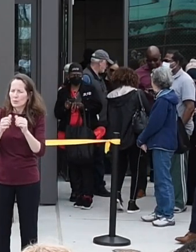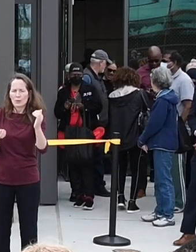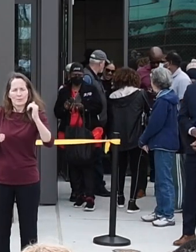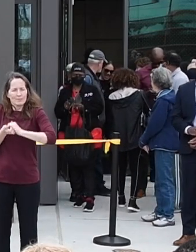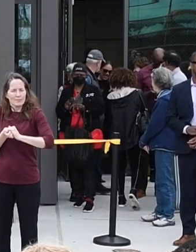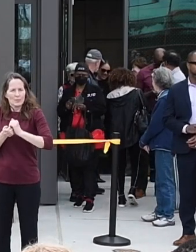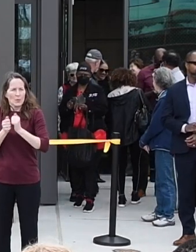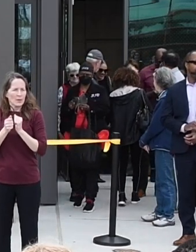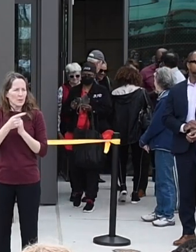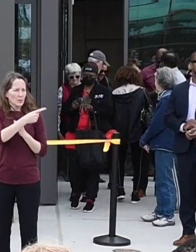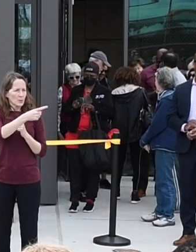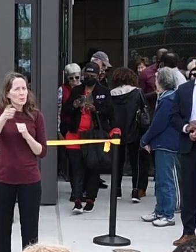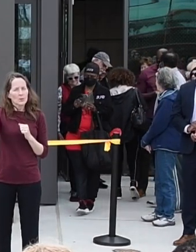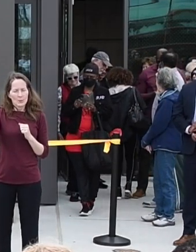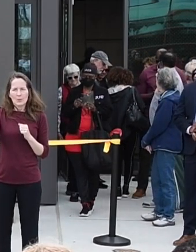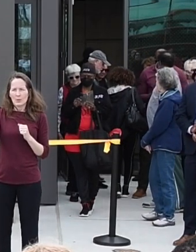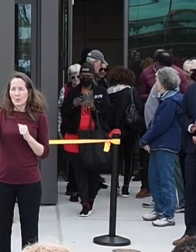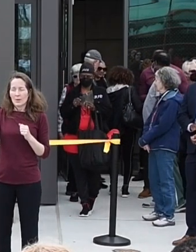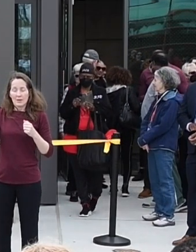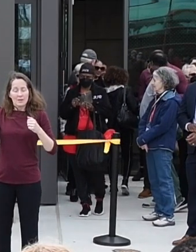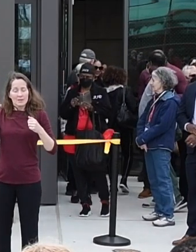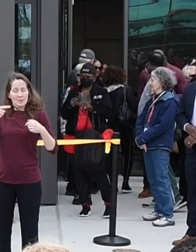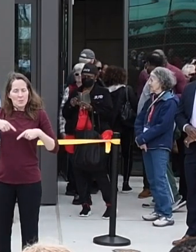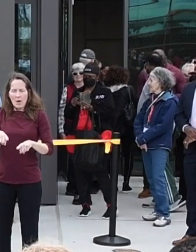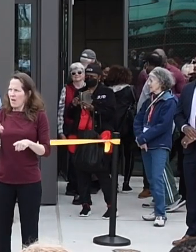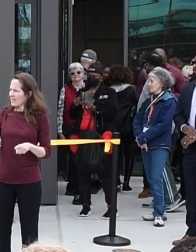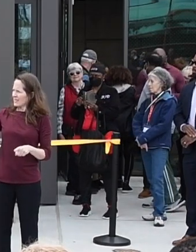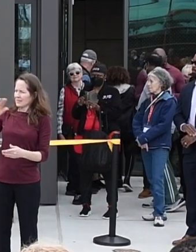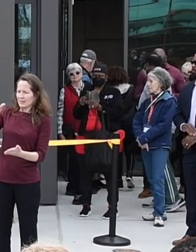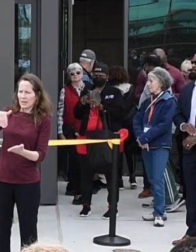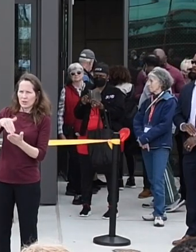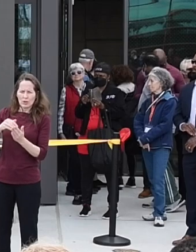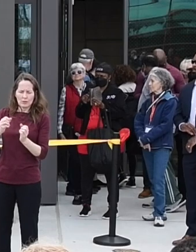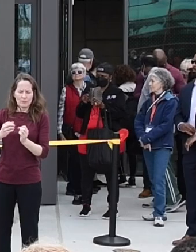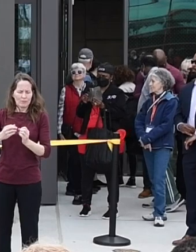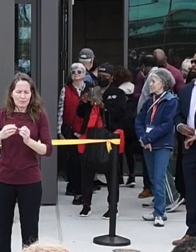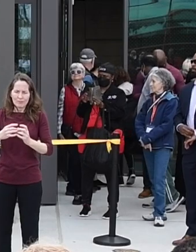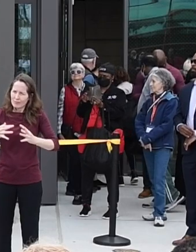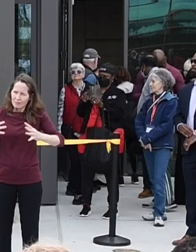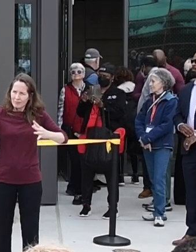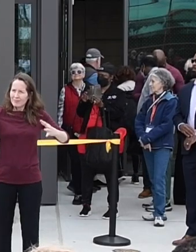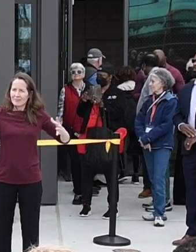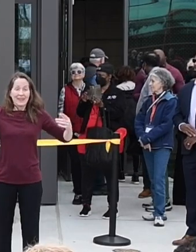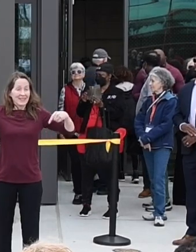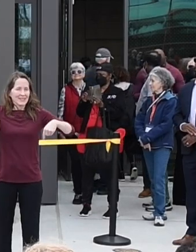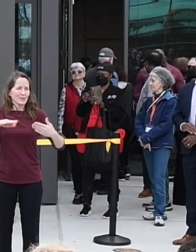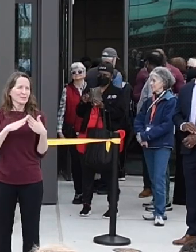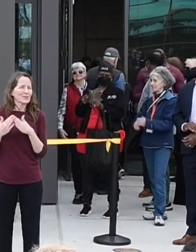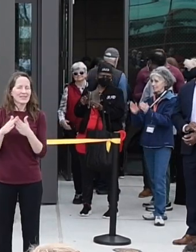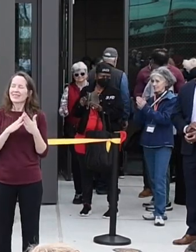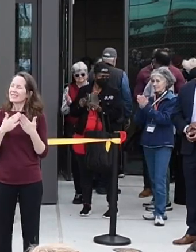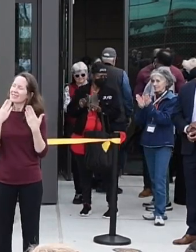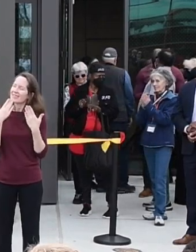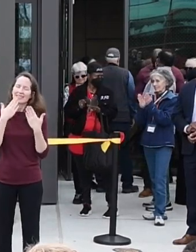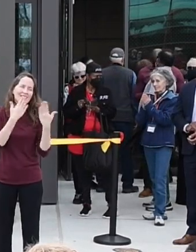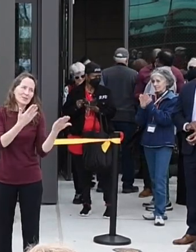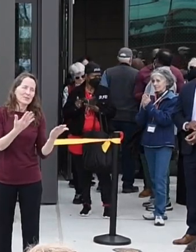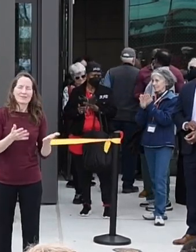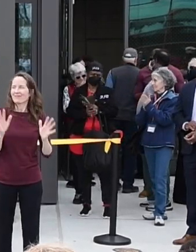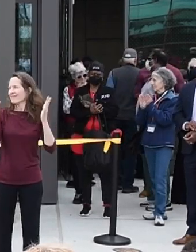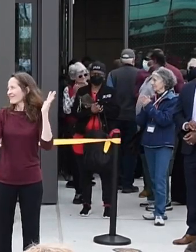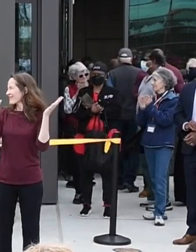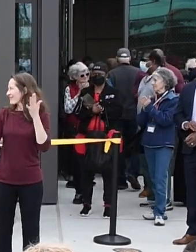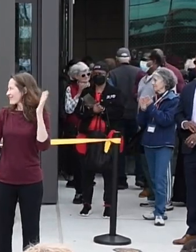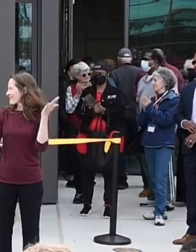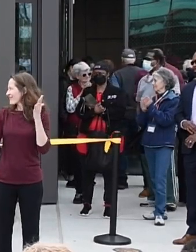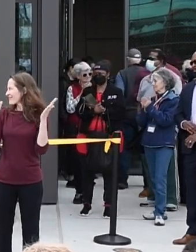with you as this center thrives in this community. Thank you.